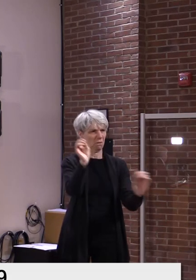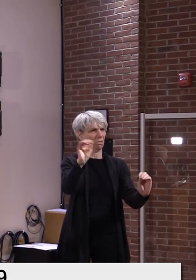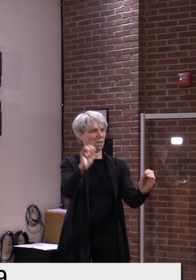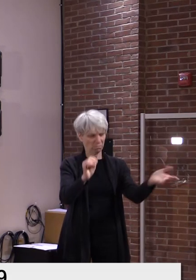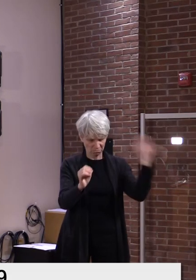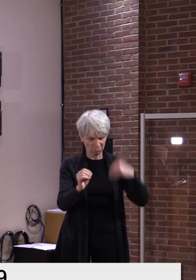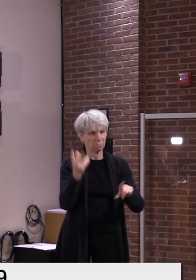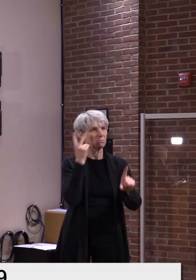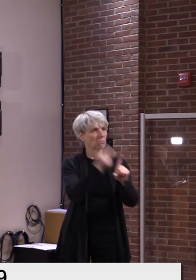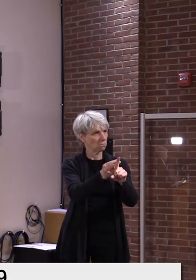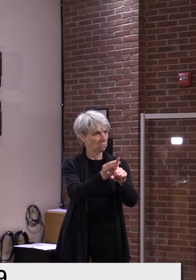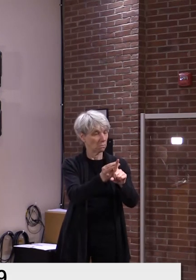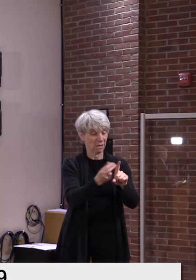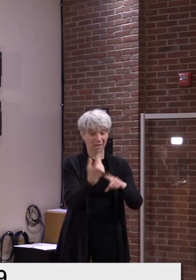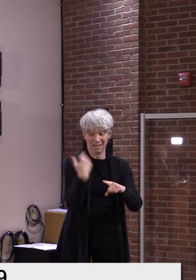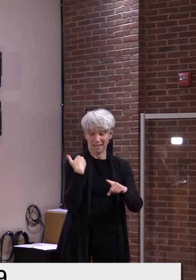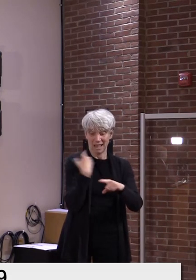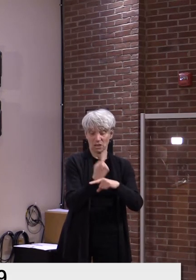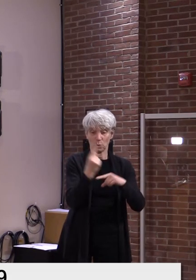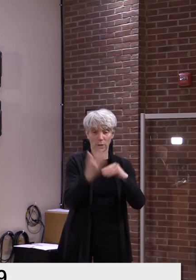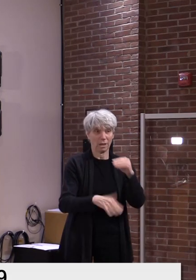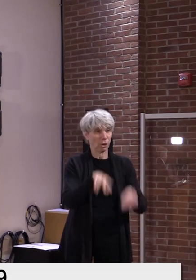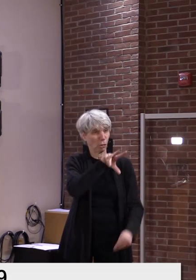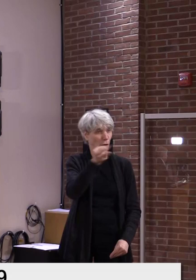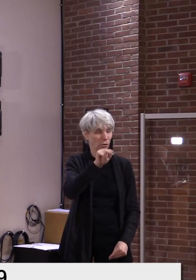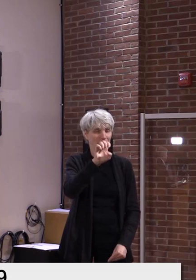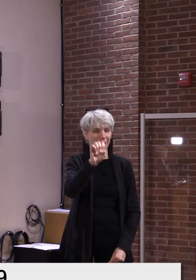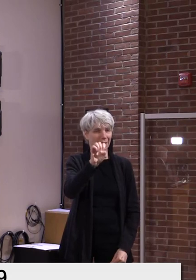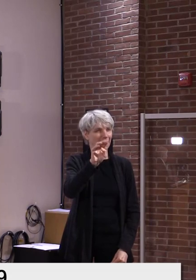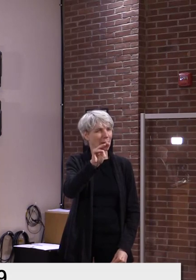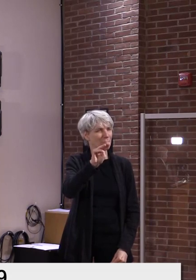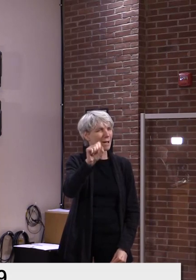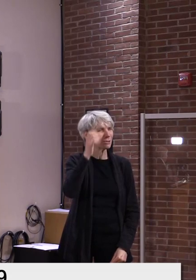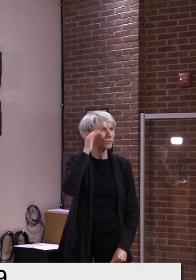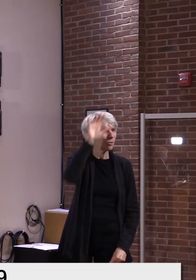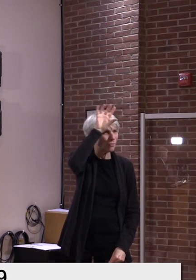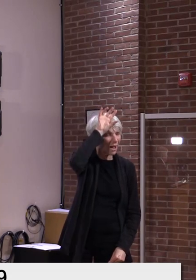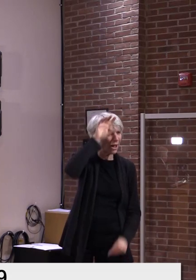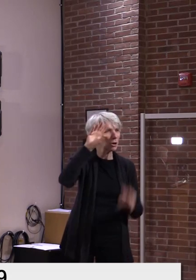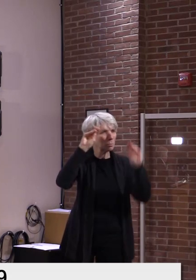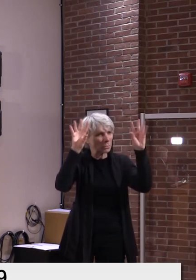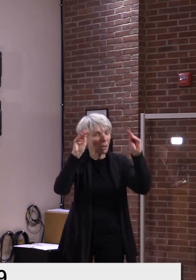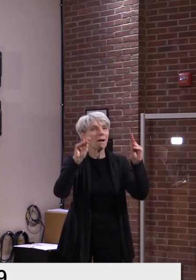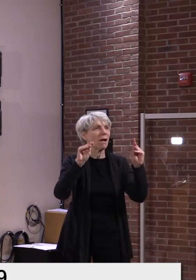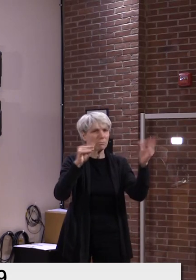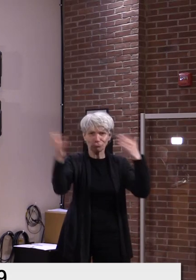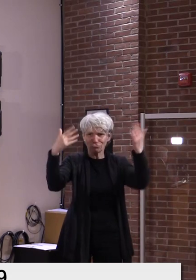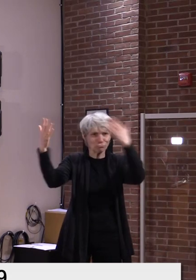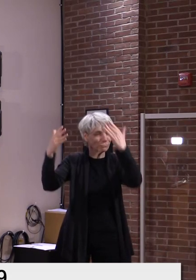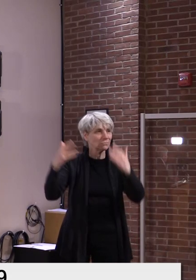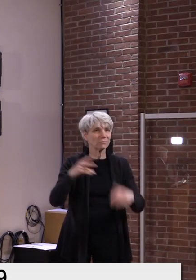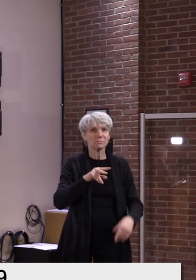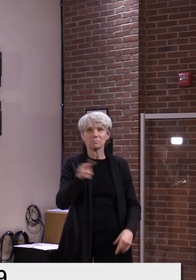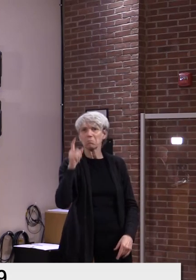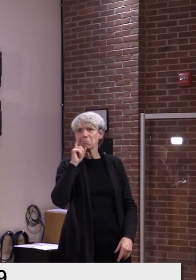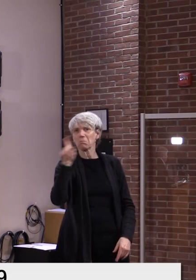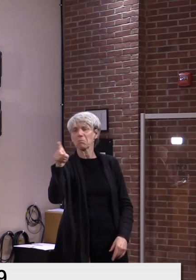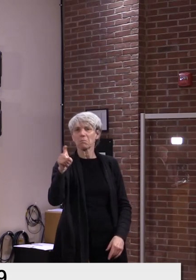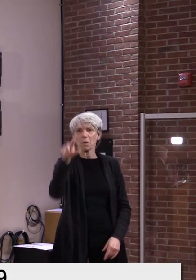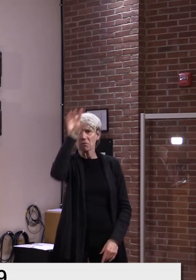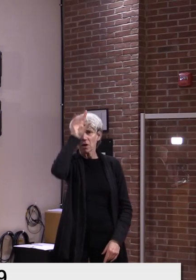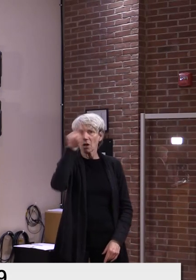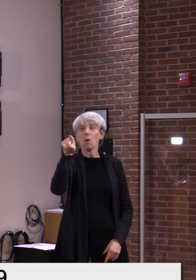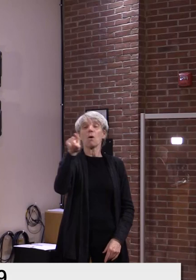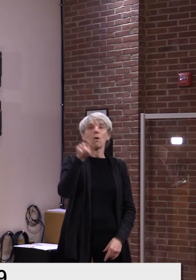last weekend where you could simply walk in as you're going by. So I would ask your